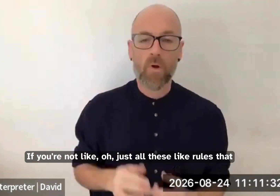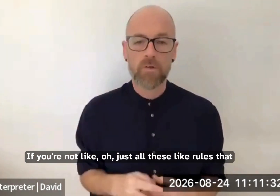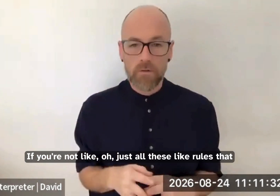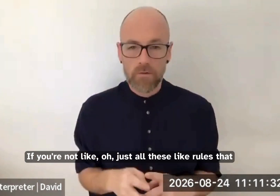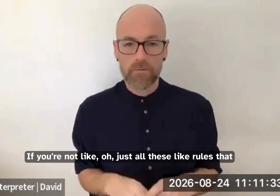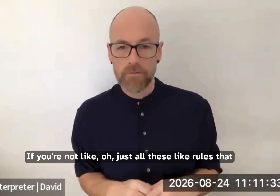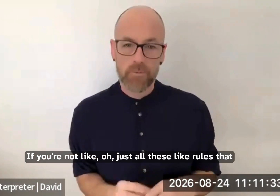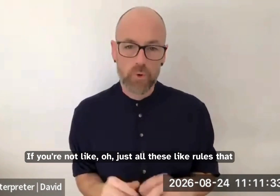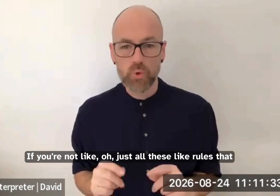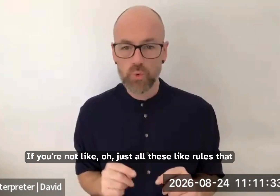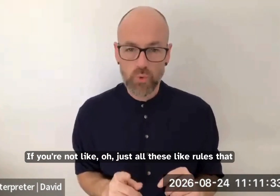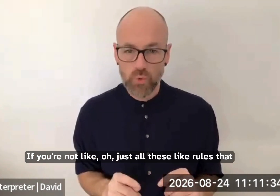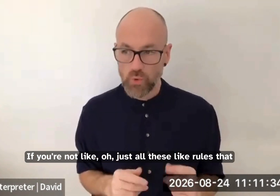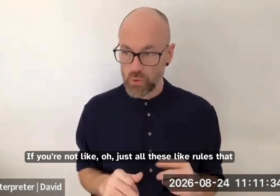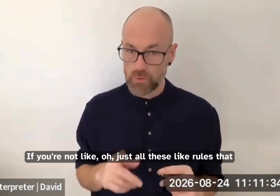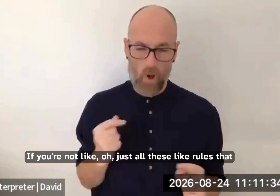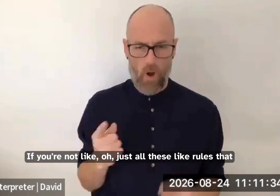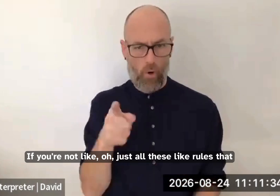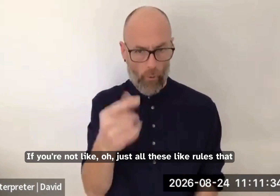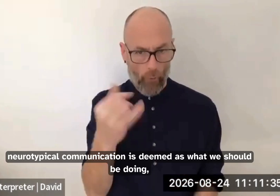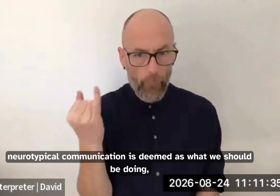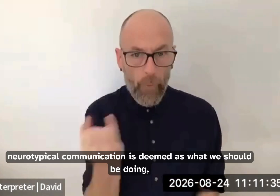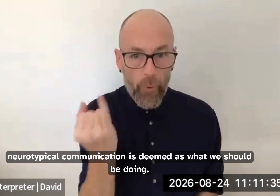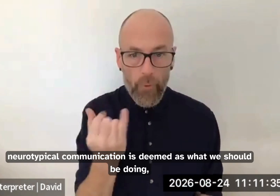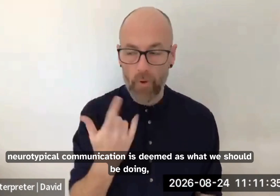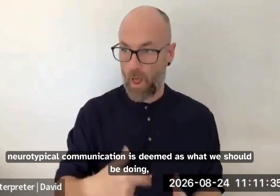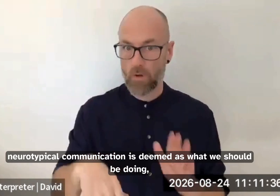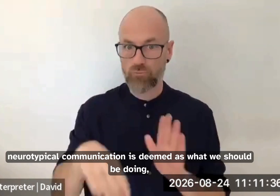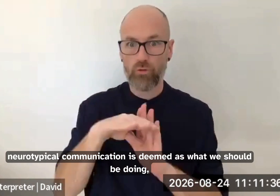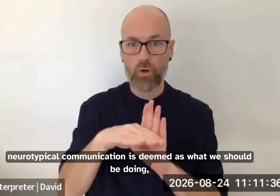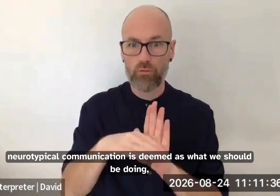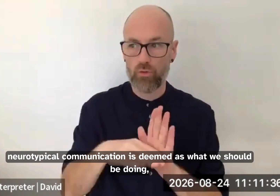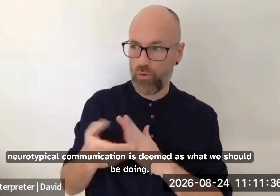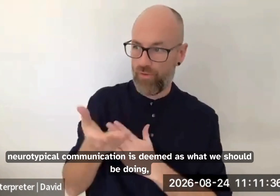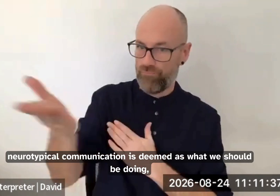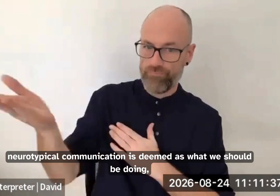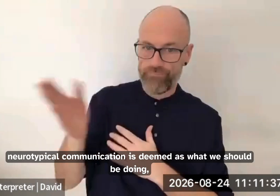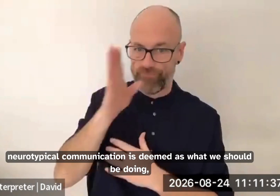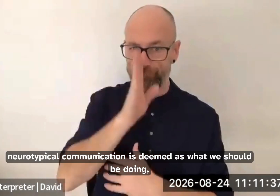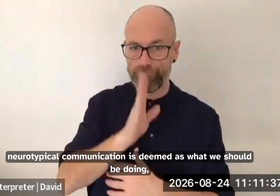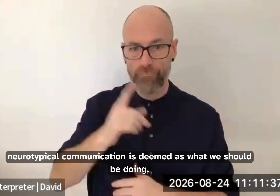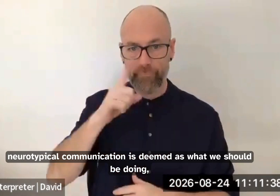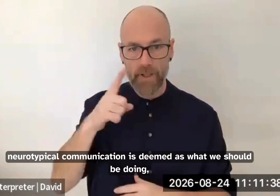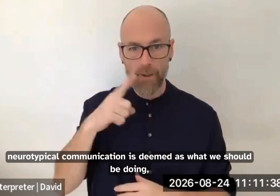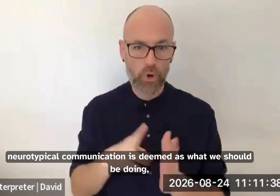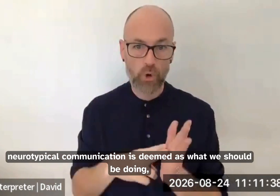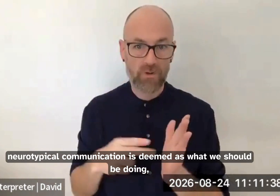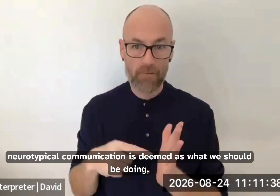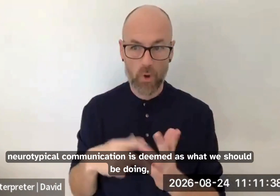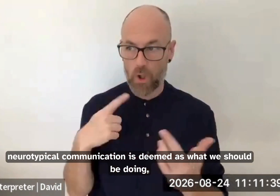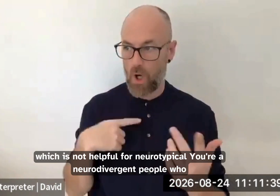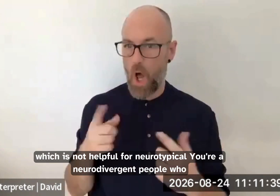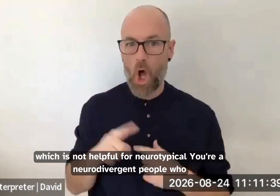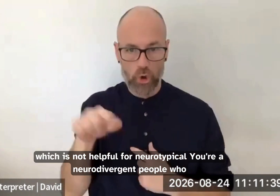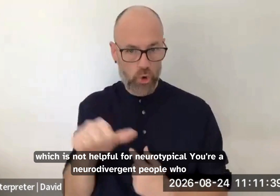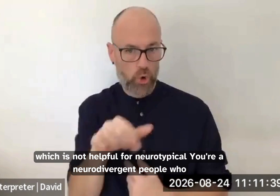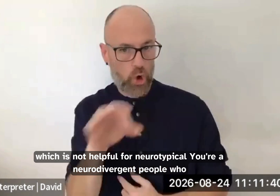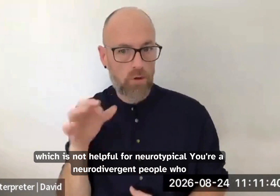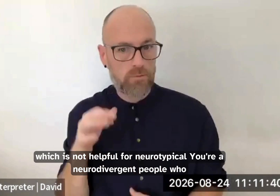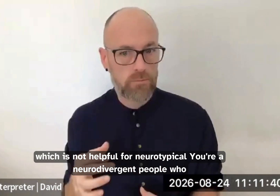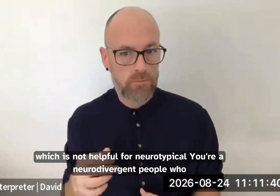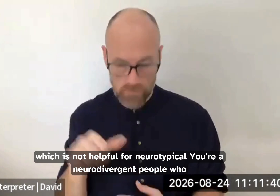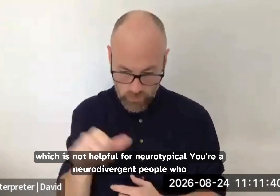rude. If you're not, like, oh, just all these like rules that neurotypical communication is deemed as what we should be doing, which is